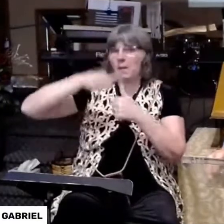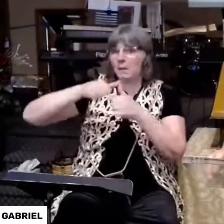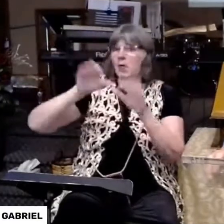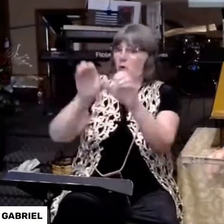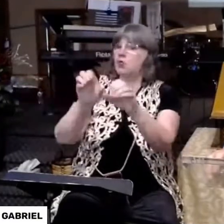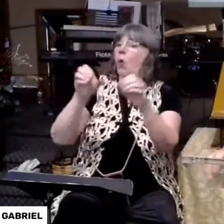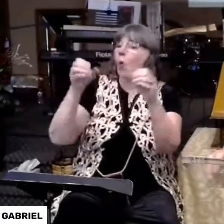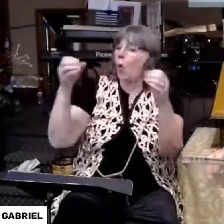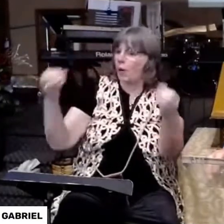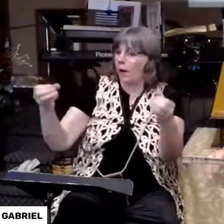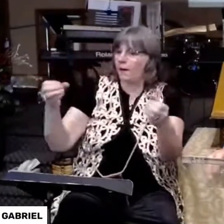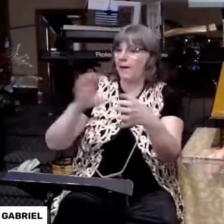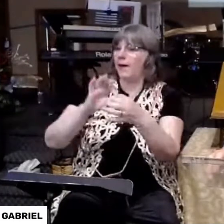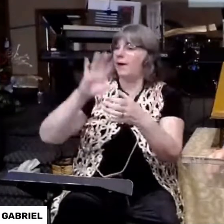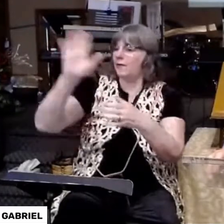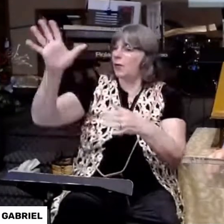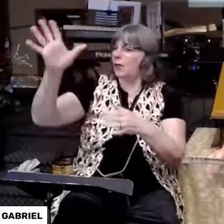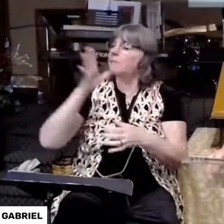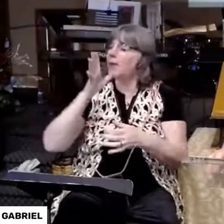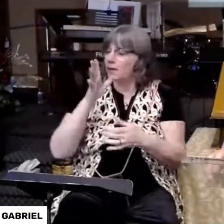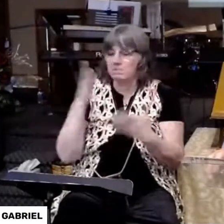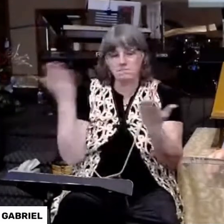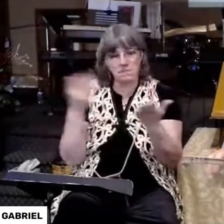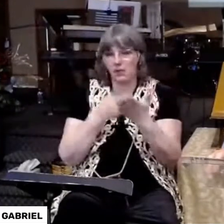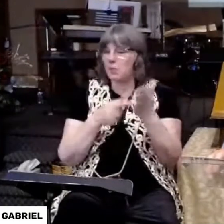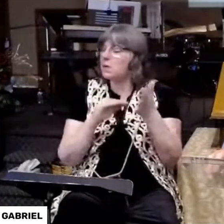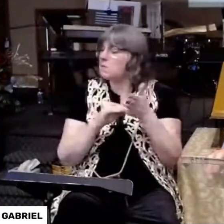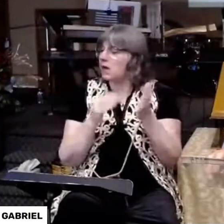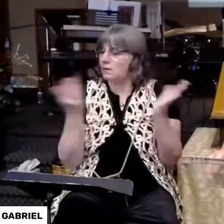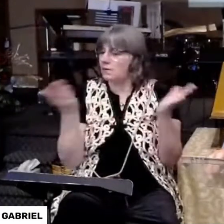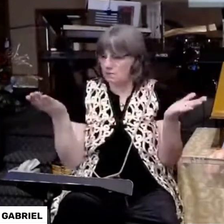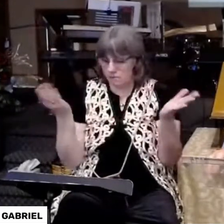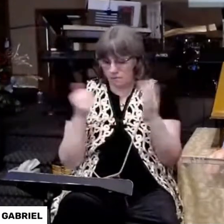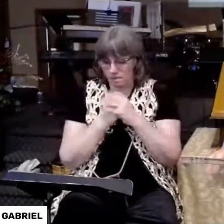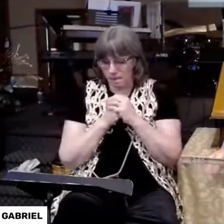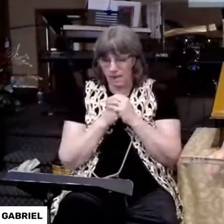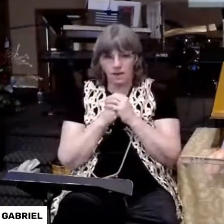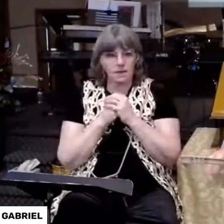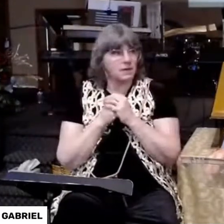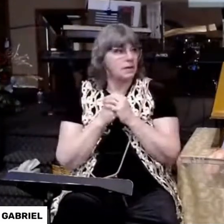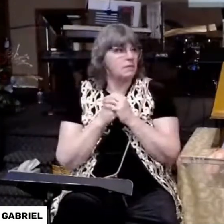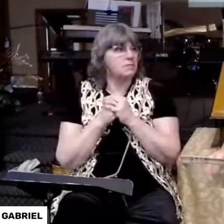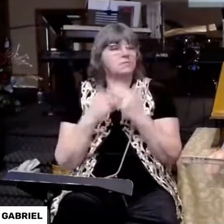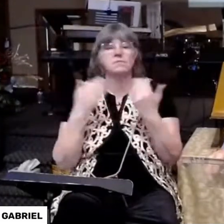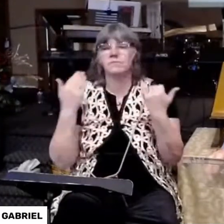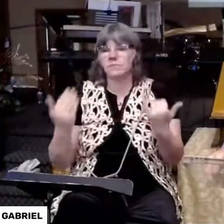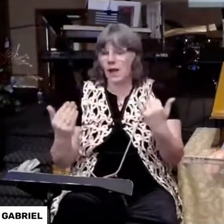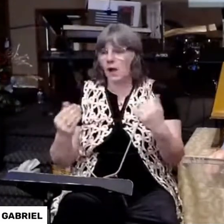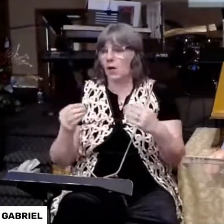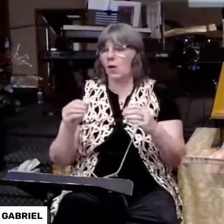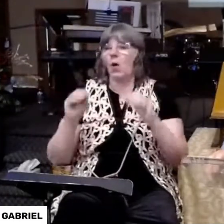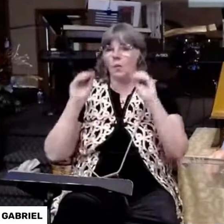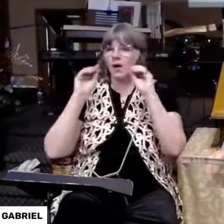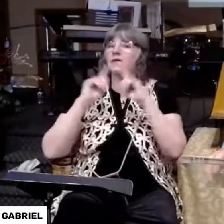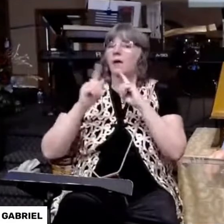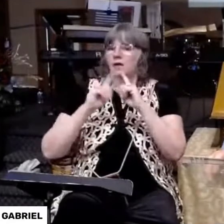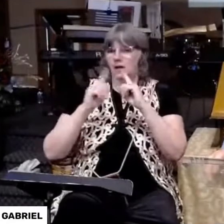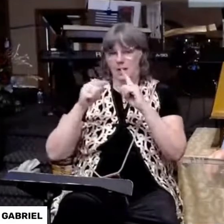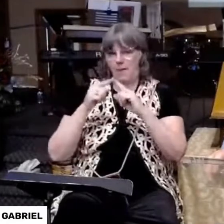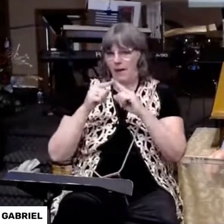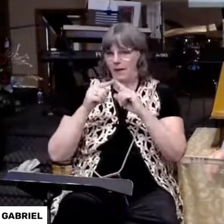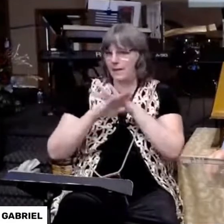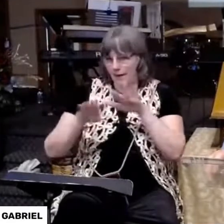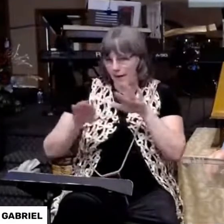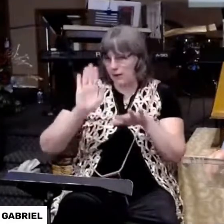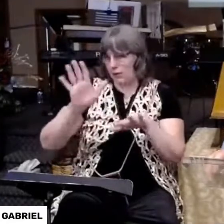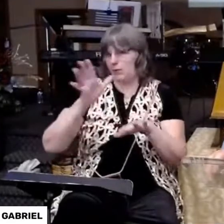who instructs. It's a teaching of a teacher. So, but now we're talking about Torah, capital T. The